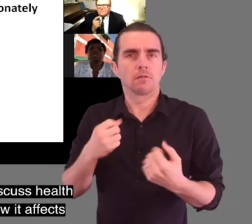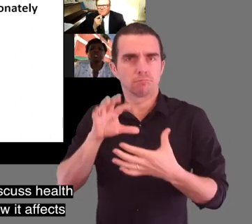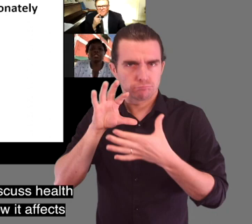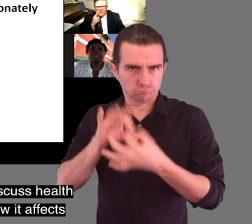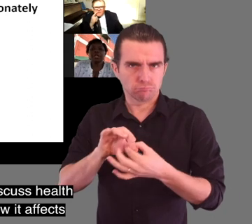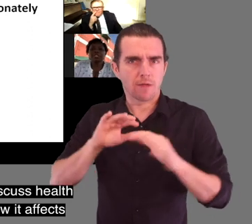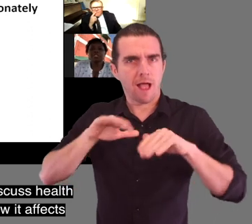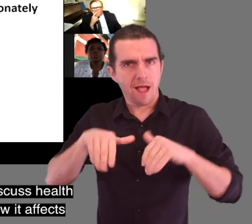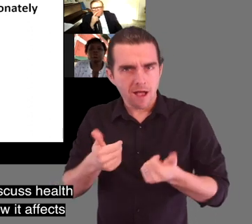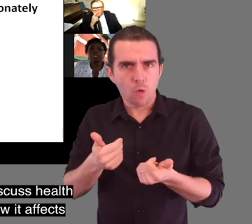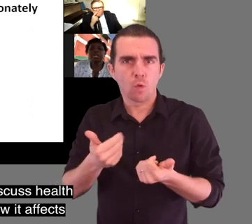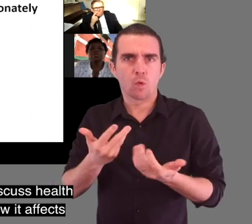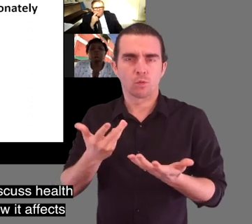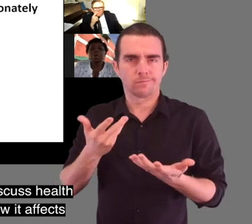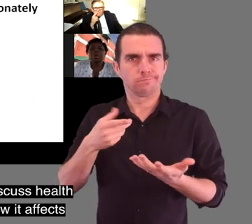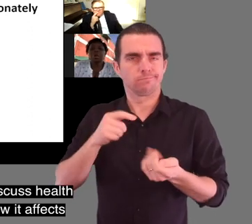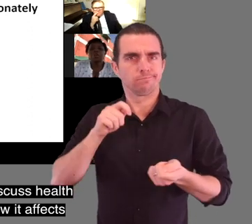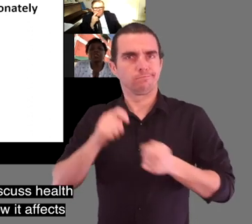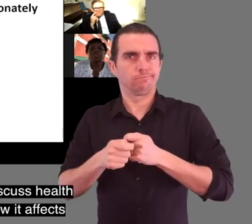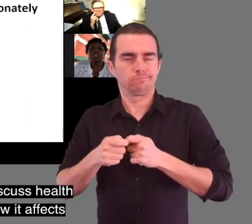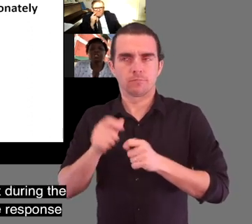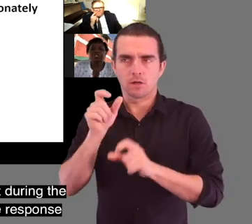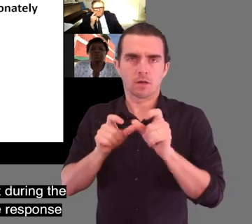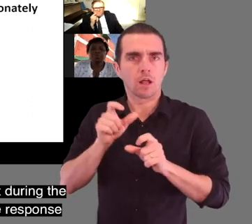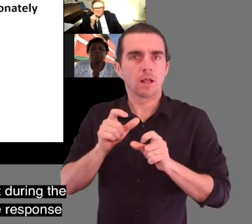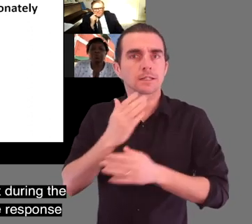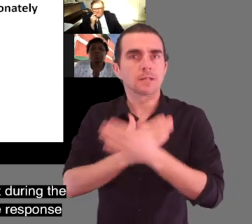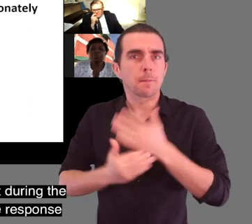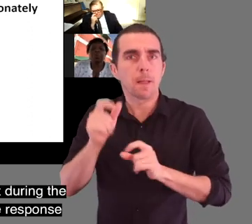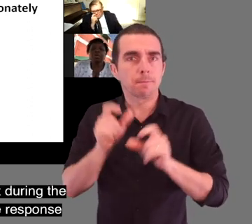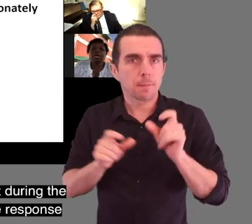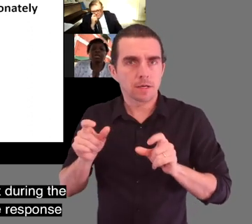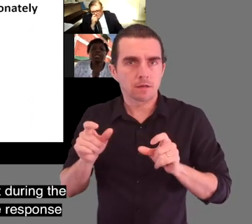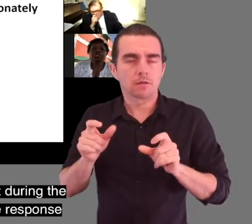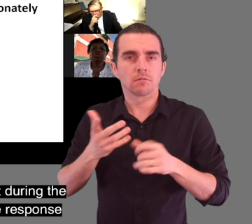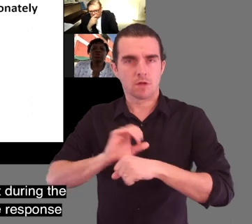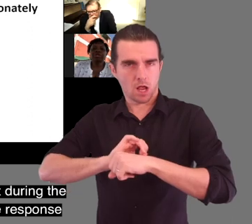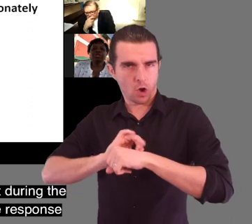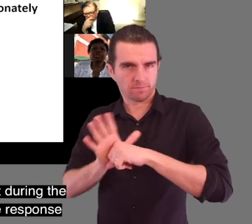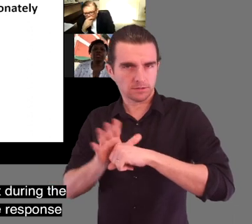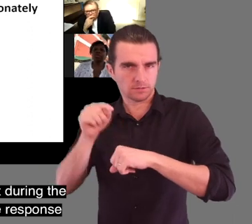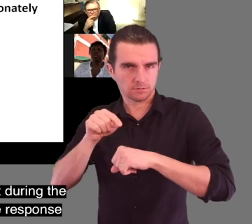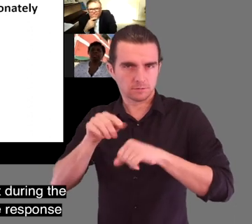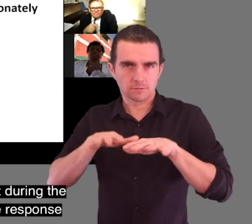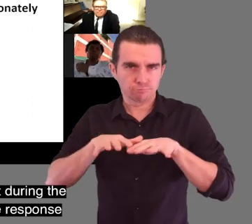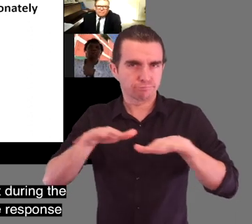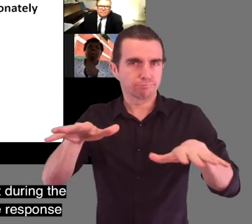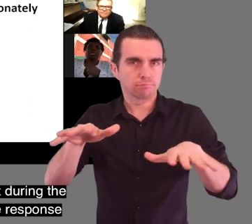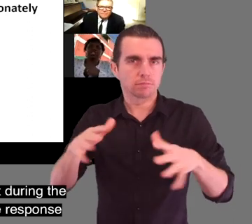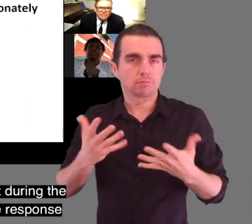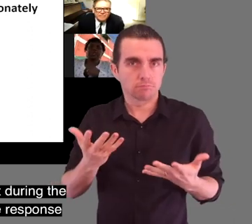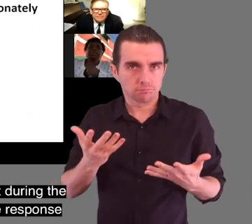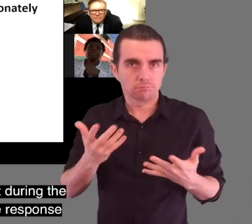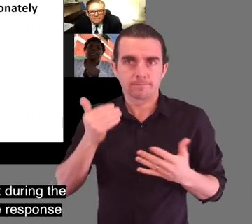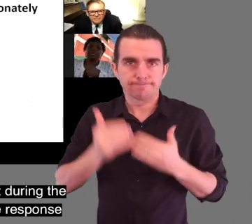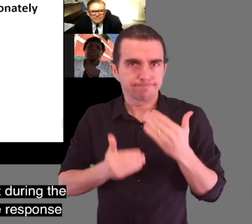to discuss health issues with regards to how it affects disabled people. And that during the